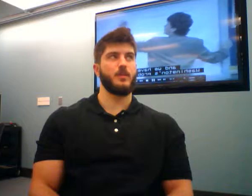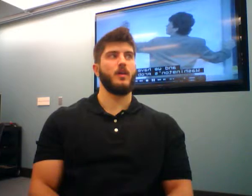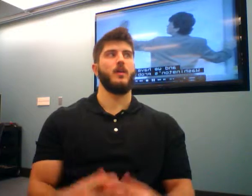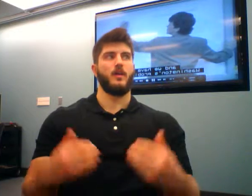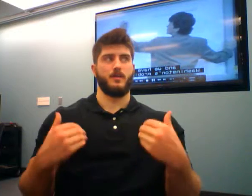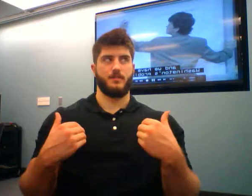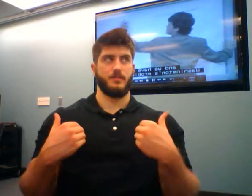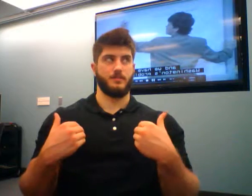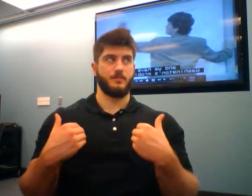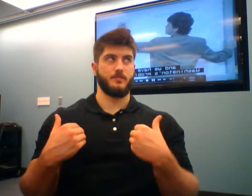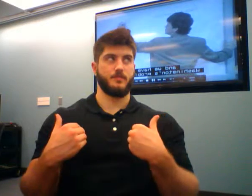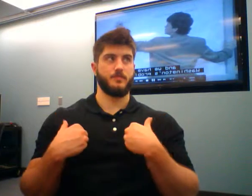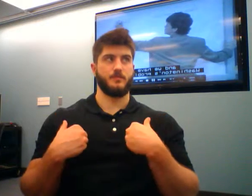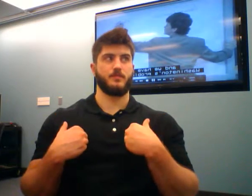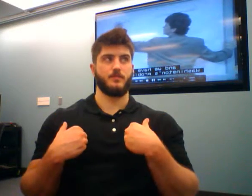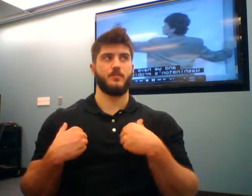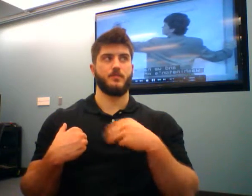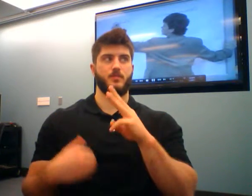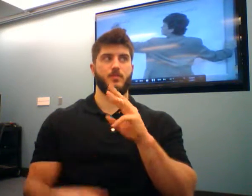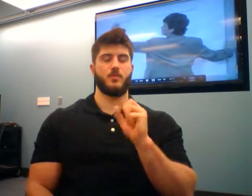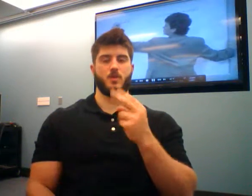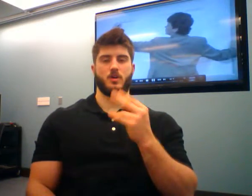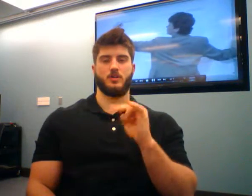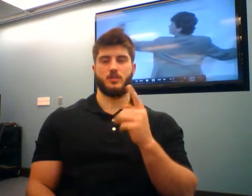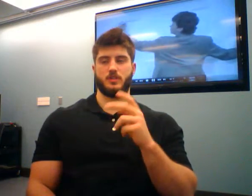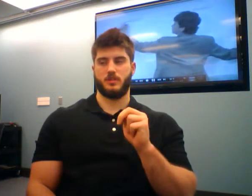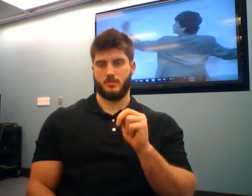And we have Washington's problem.